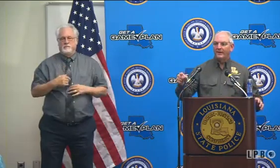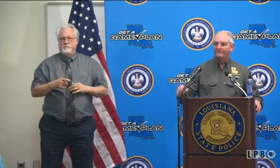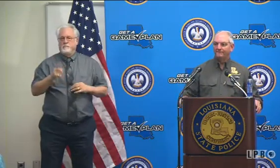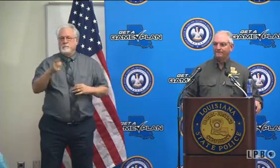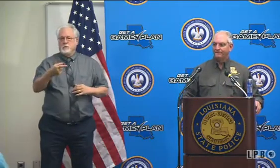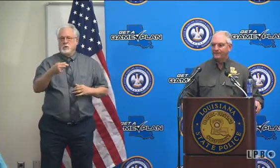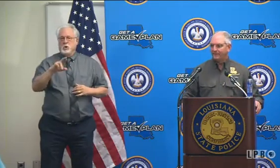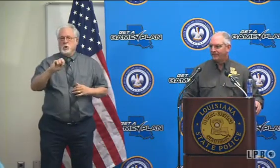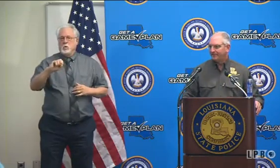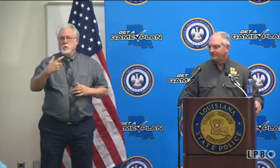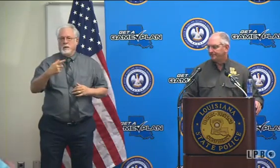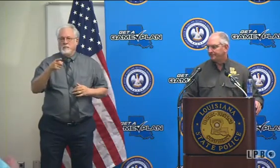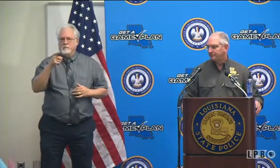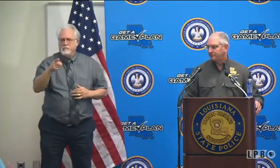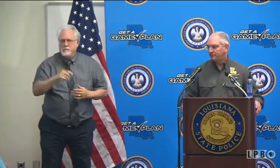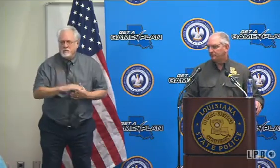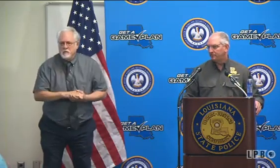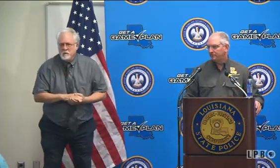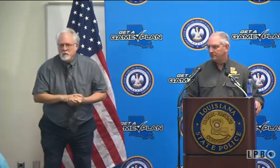Greg.